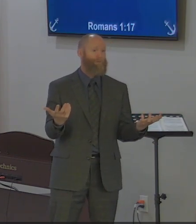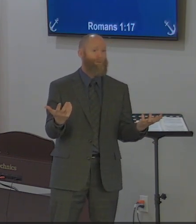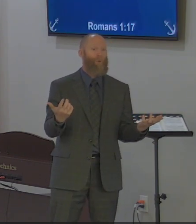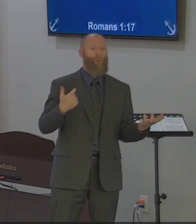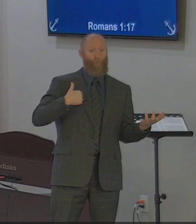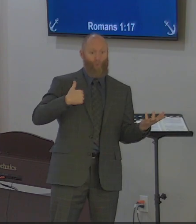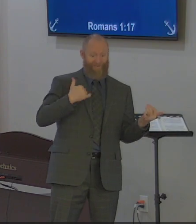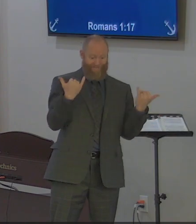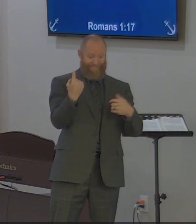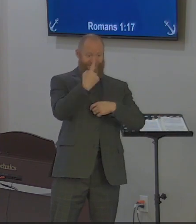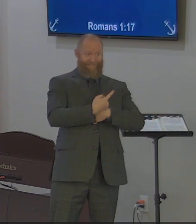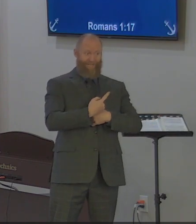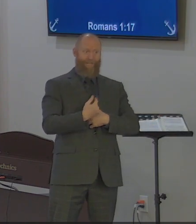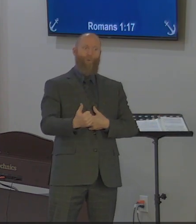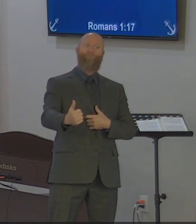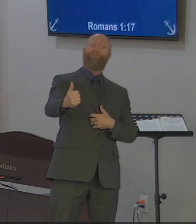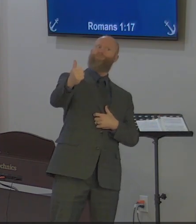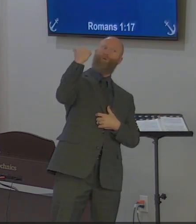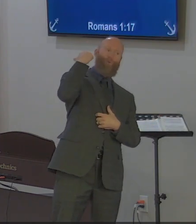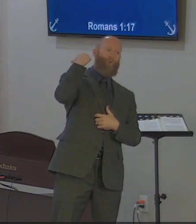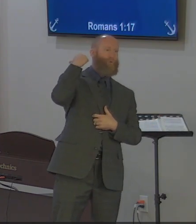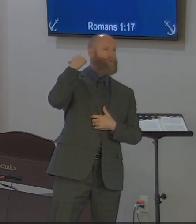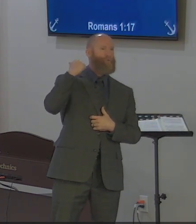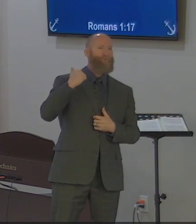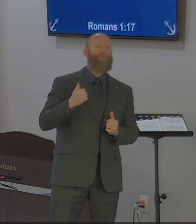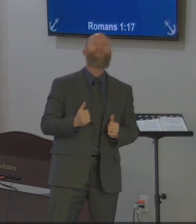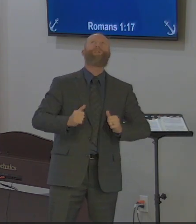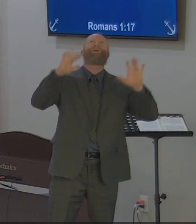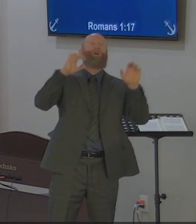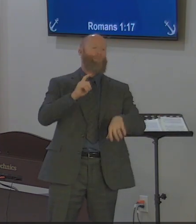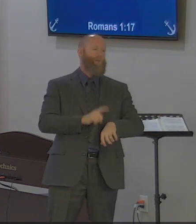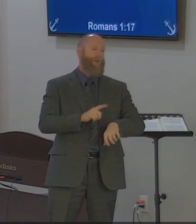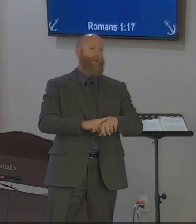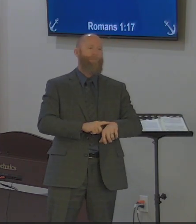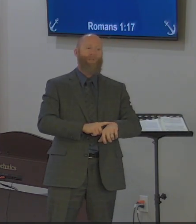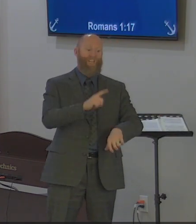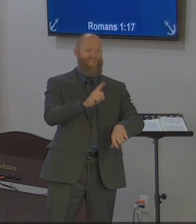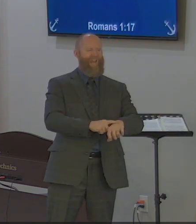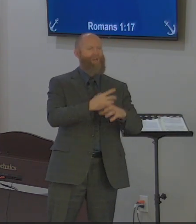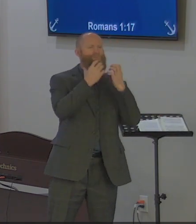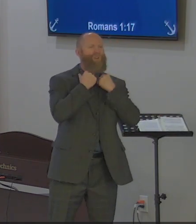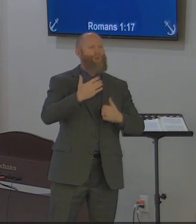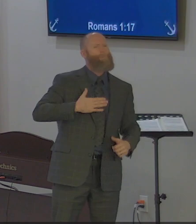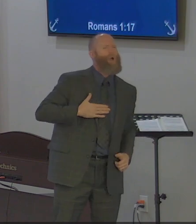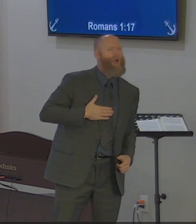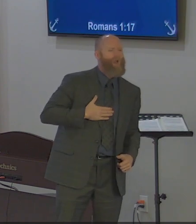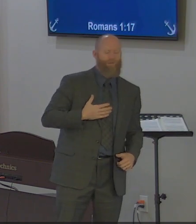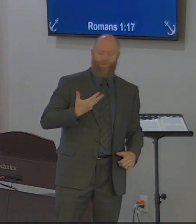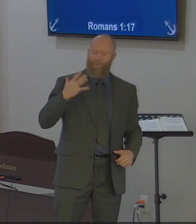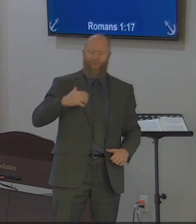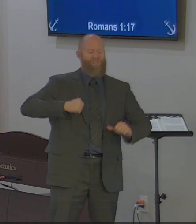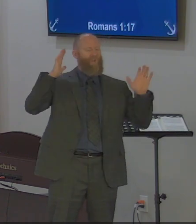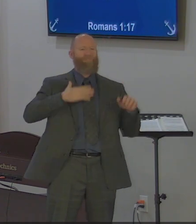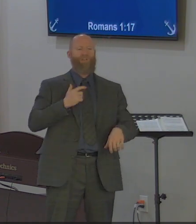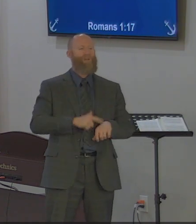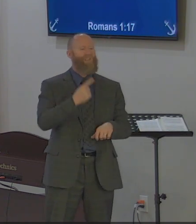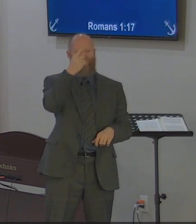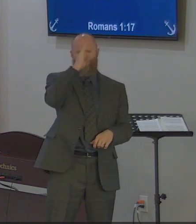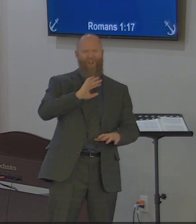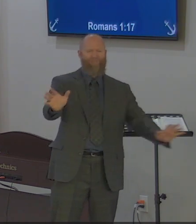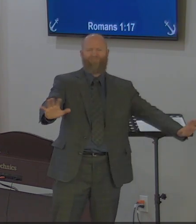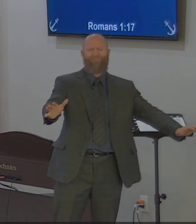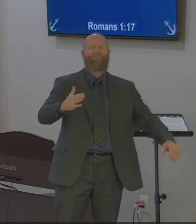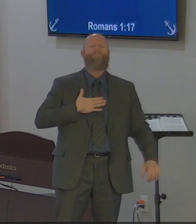give our time to God. We have precious little time, and yet we don't want to sacrifice it for God. We don't want to say,